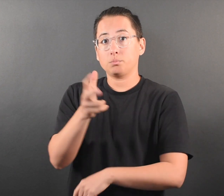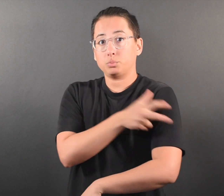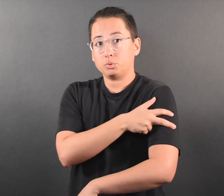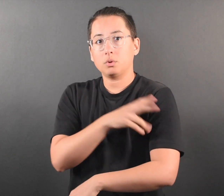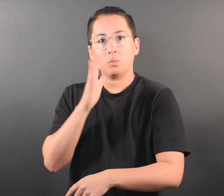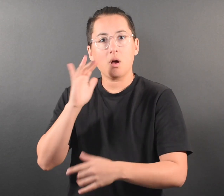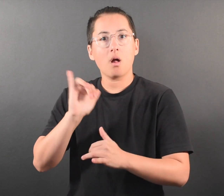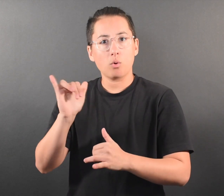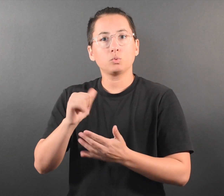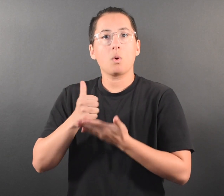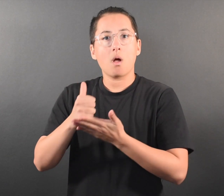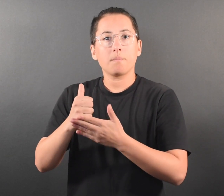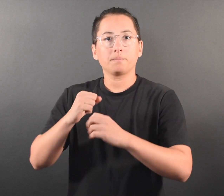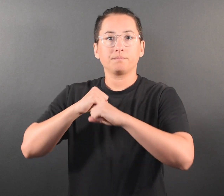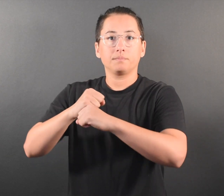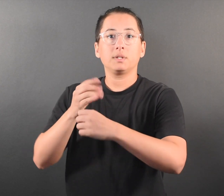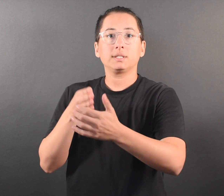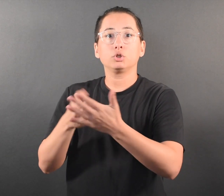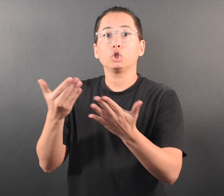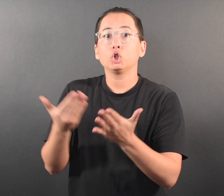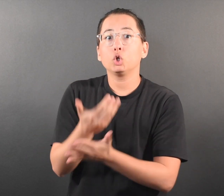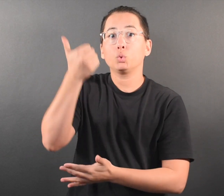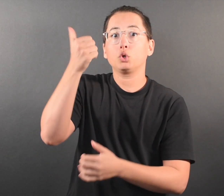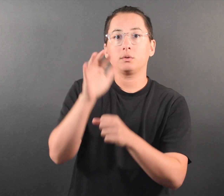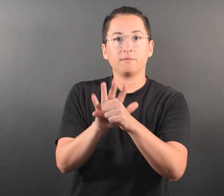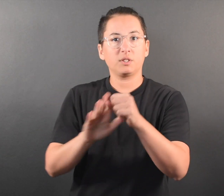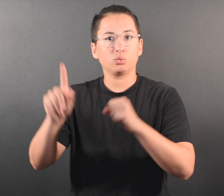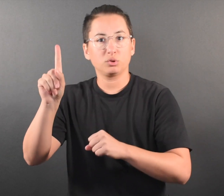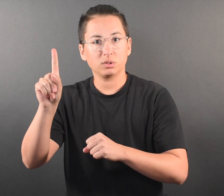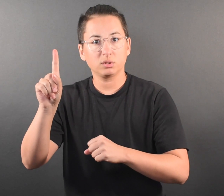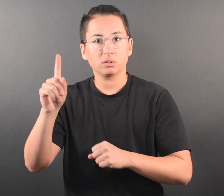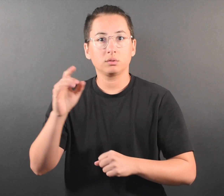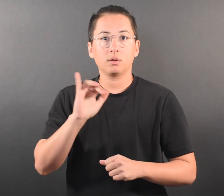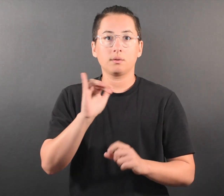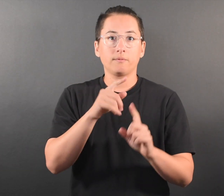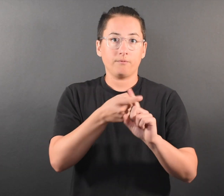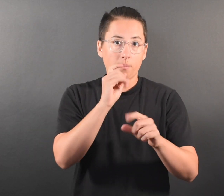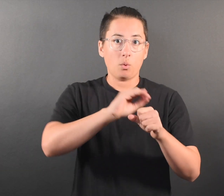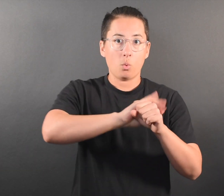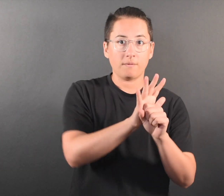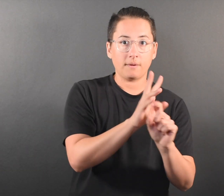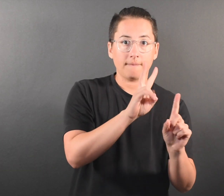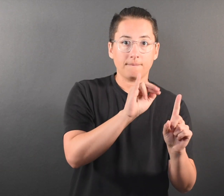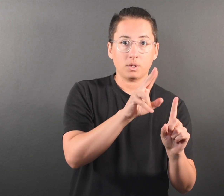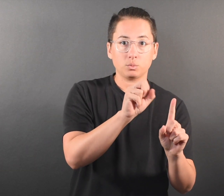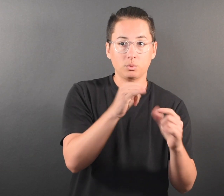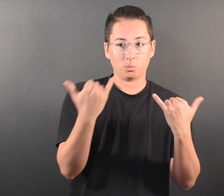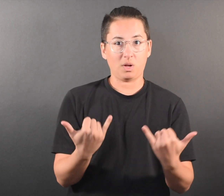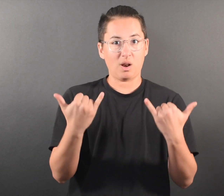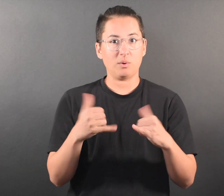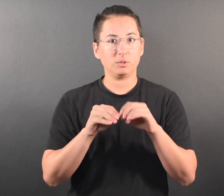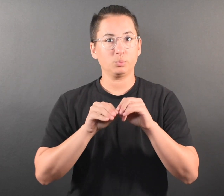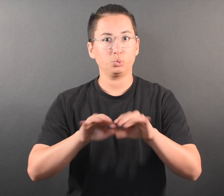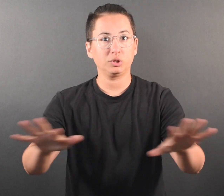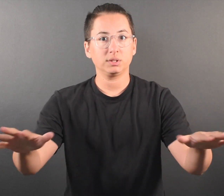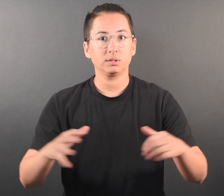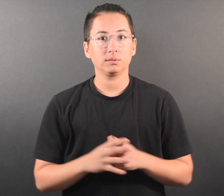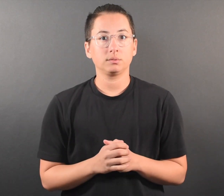bivalent boosters also help protect against newer versions or variants of COVID-19 virus that are currently